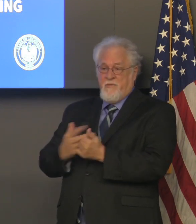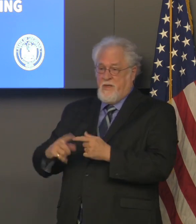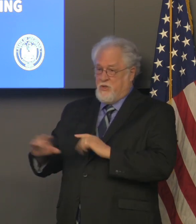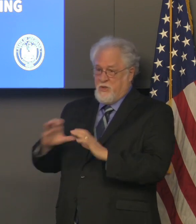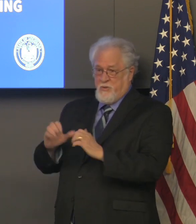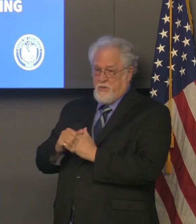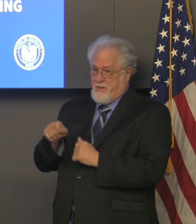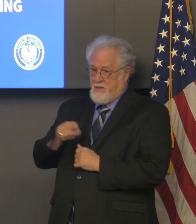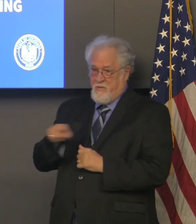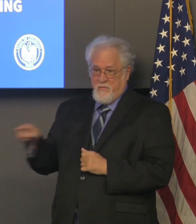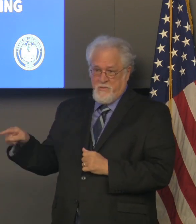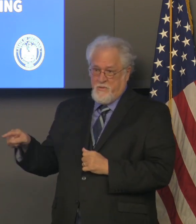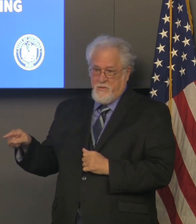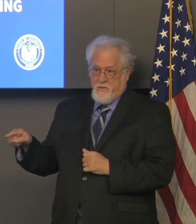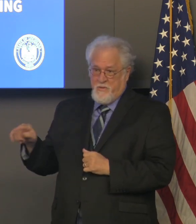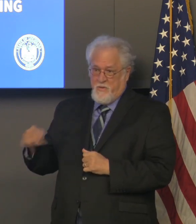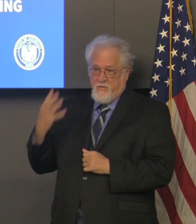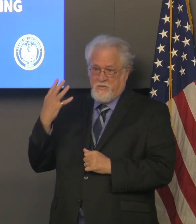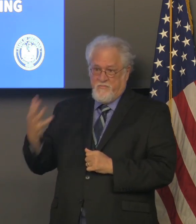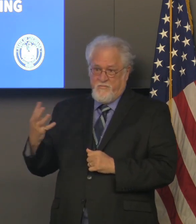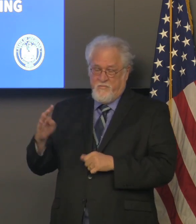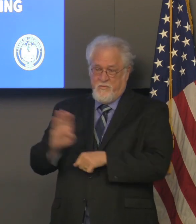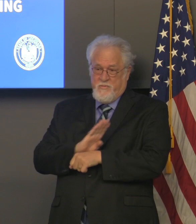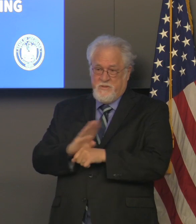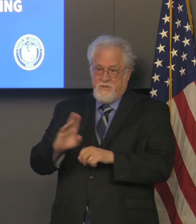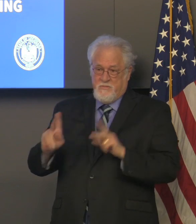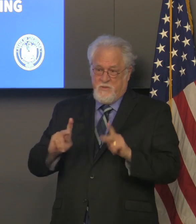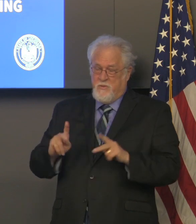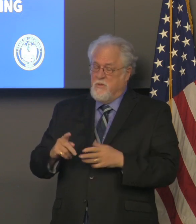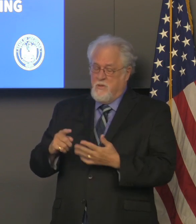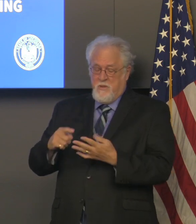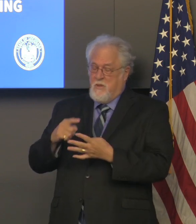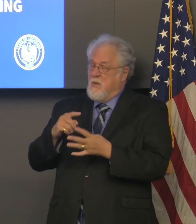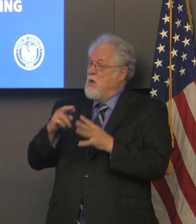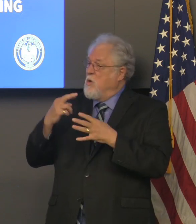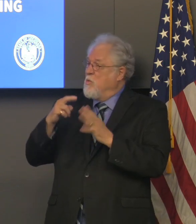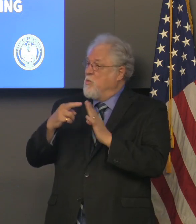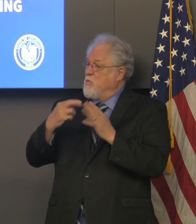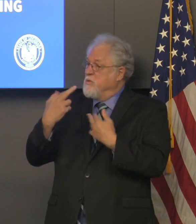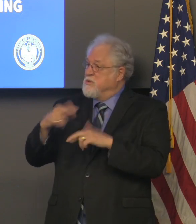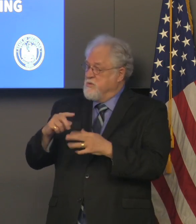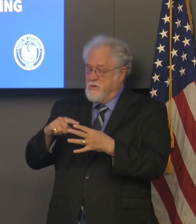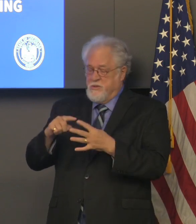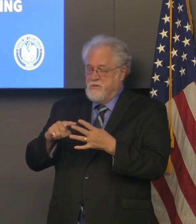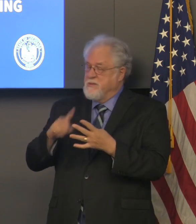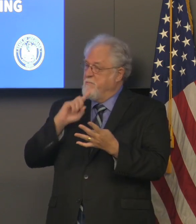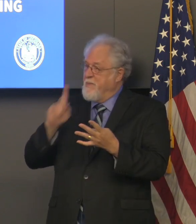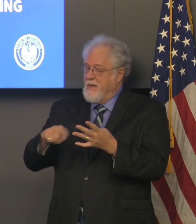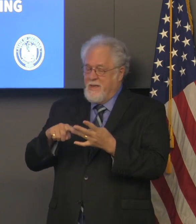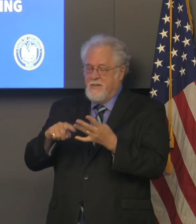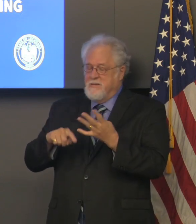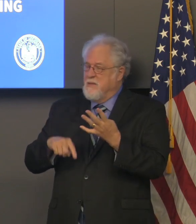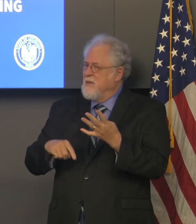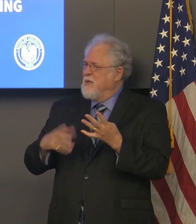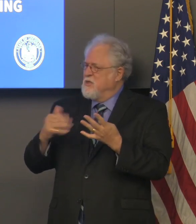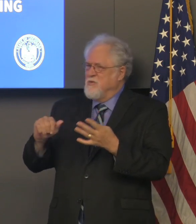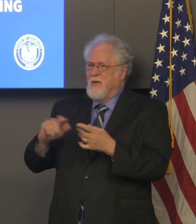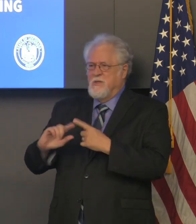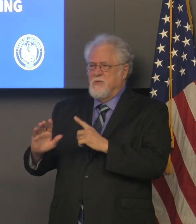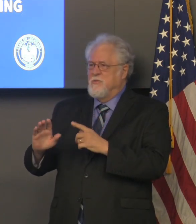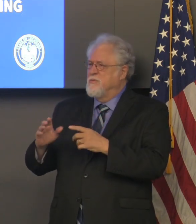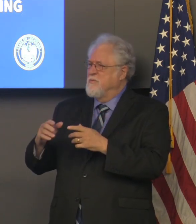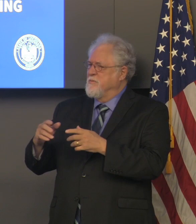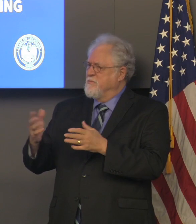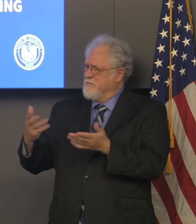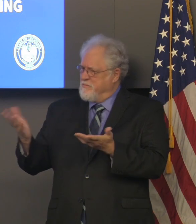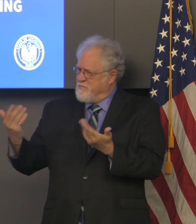communicate with these business owners what the restrictions are, what the mandates are, and try to gain their